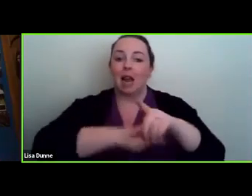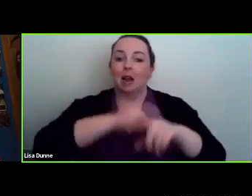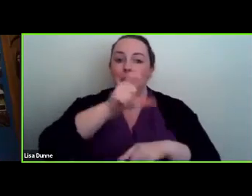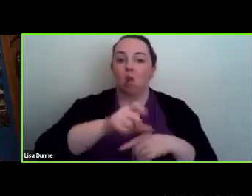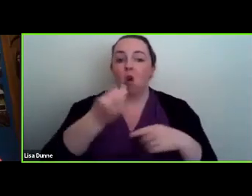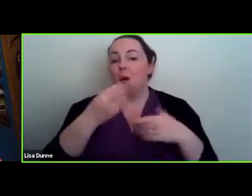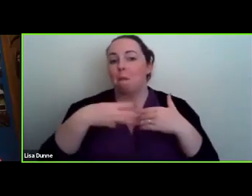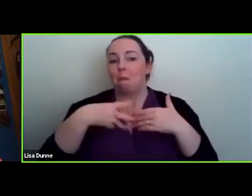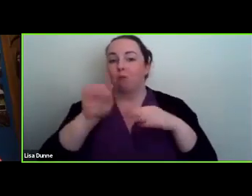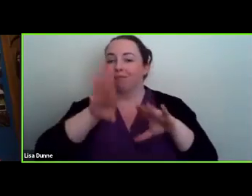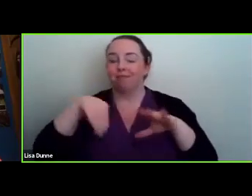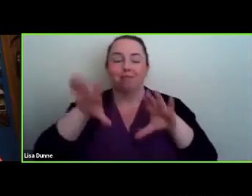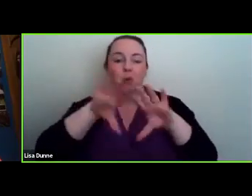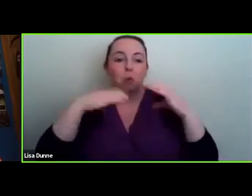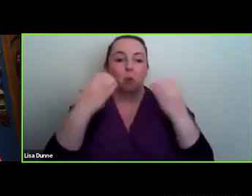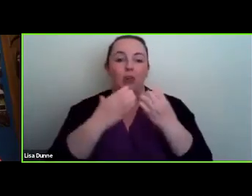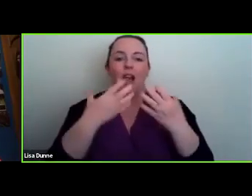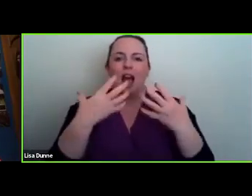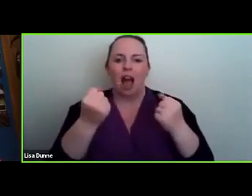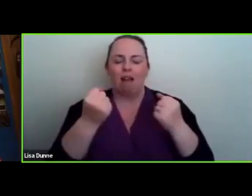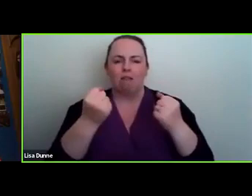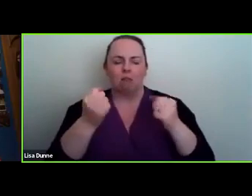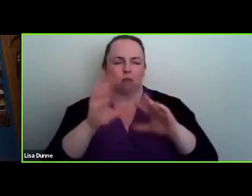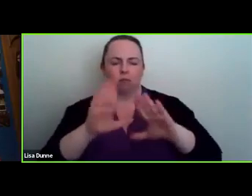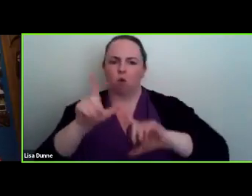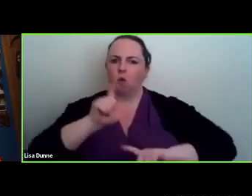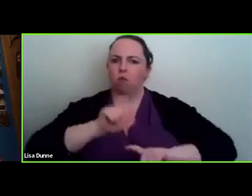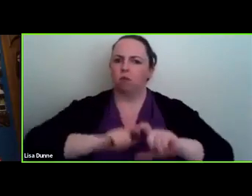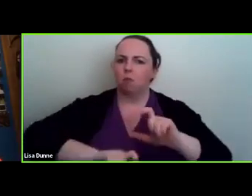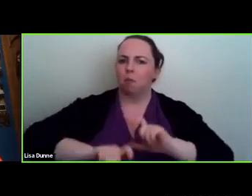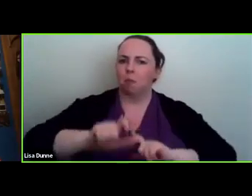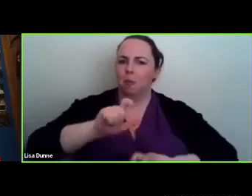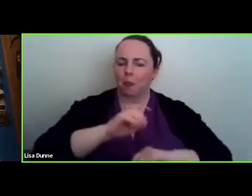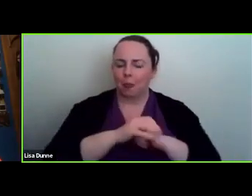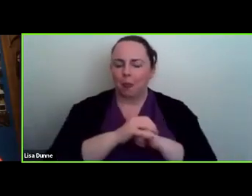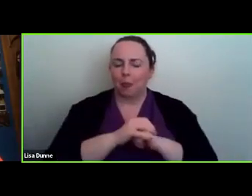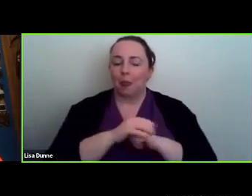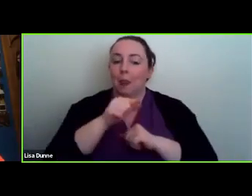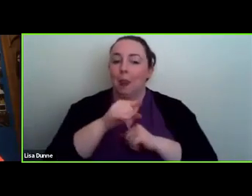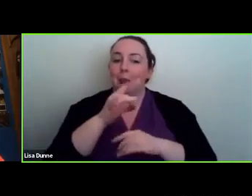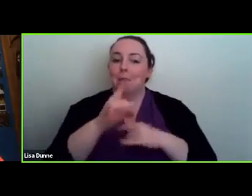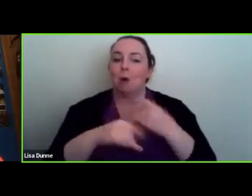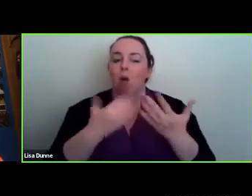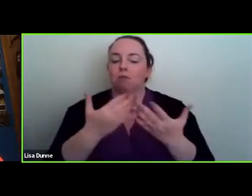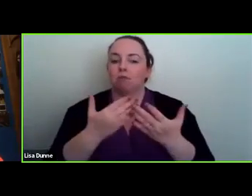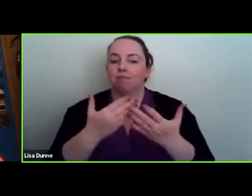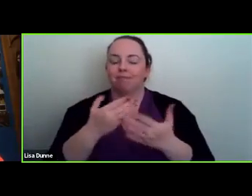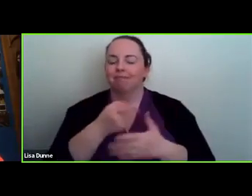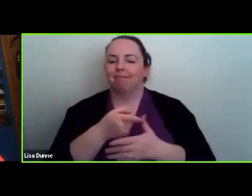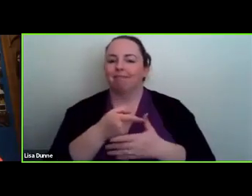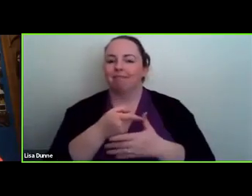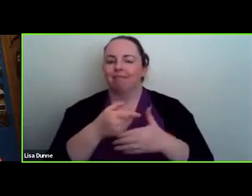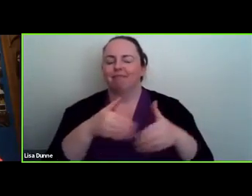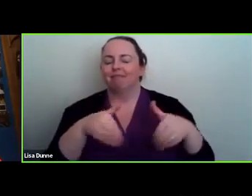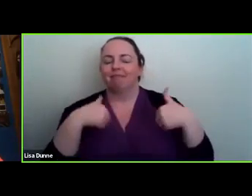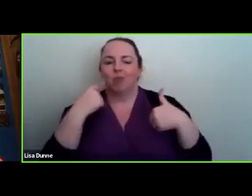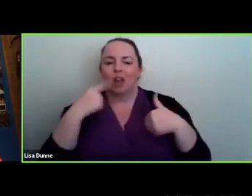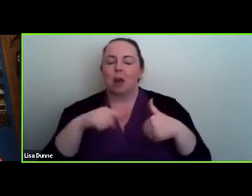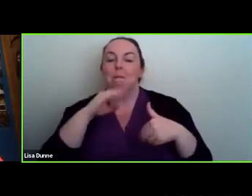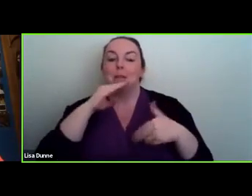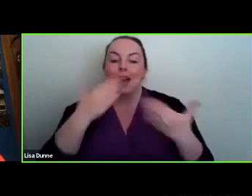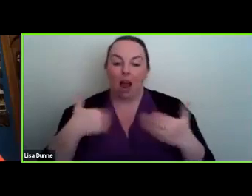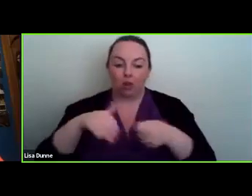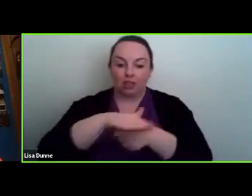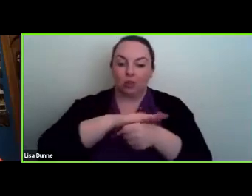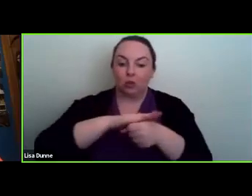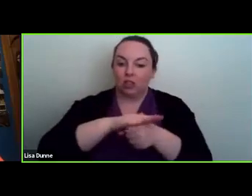ongoing basis, there is a discomfort. That discomfort creates apathy, and in a sense, has landed us in a position where